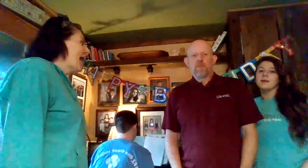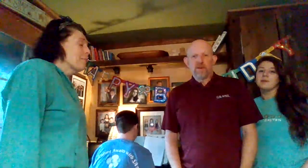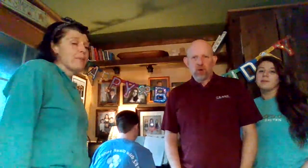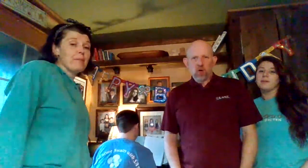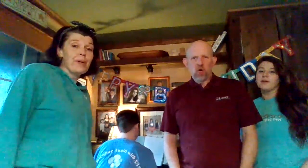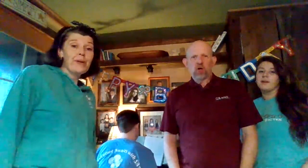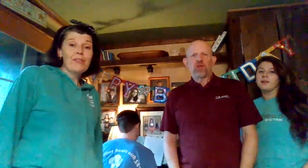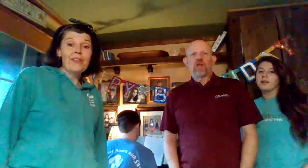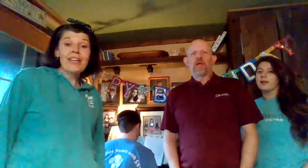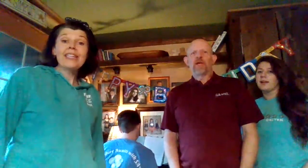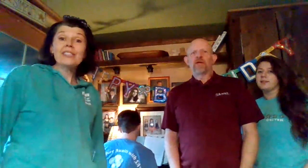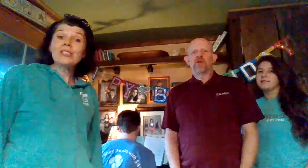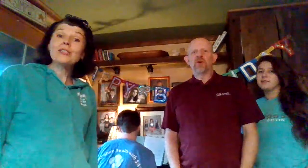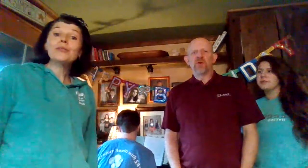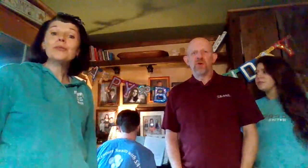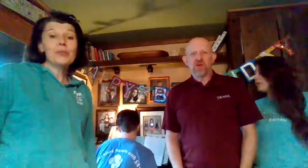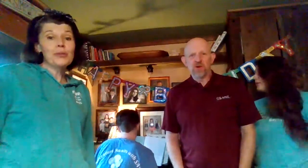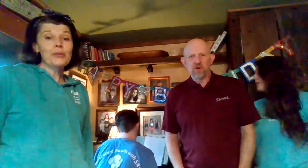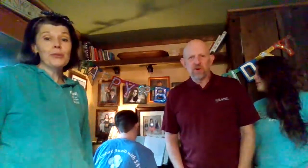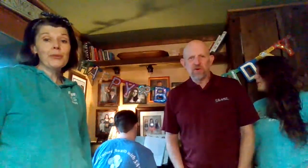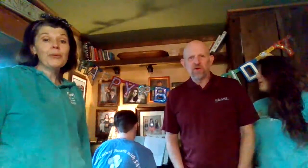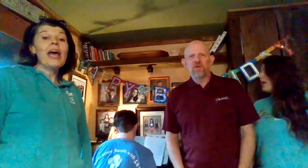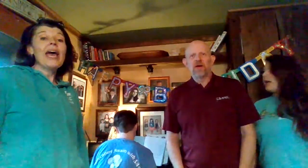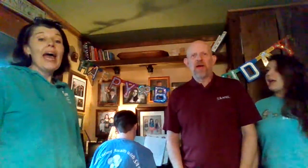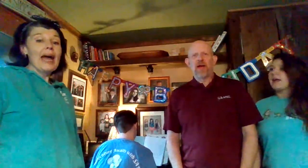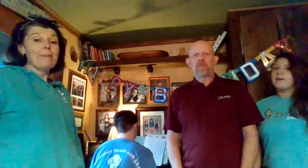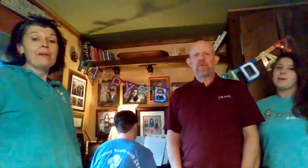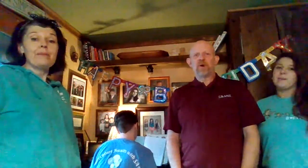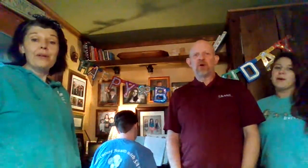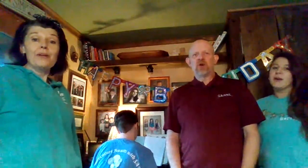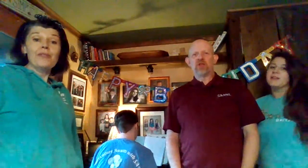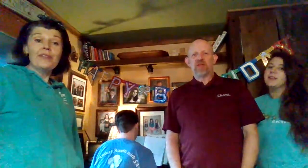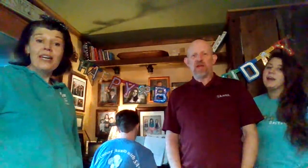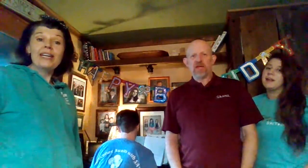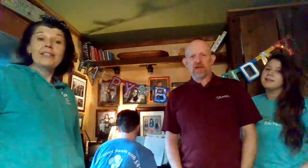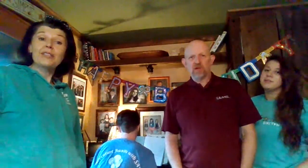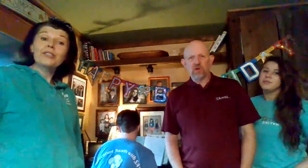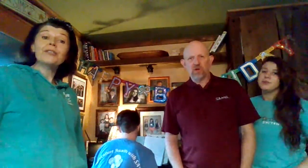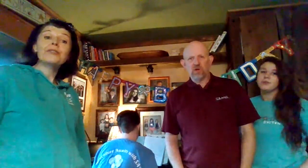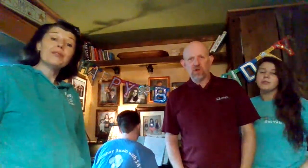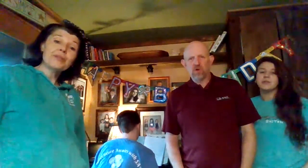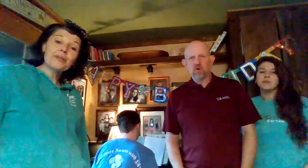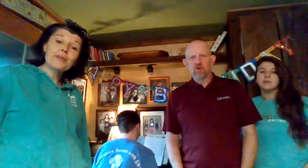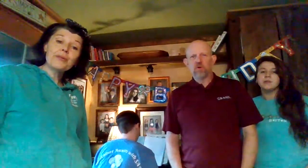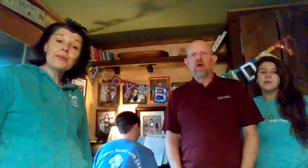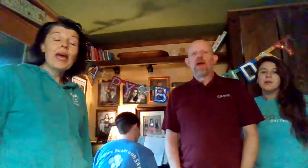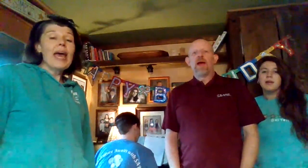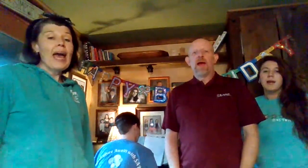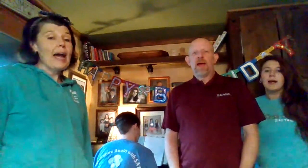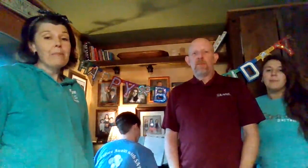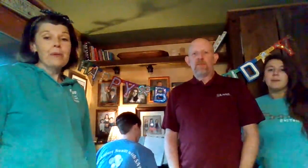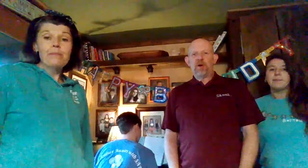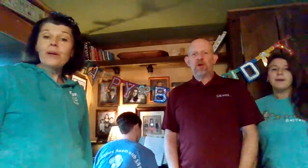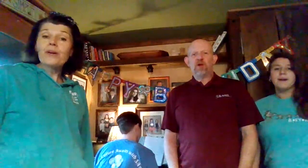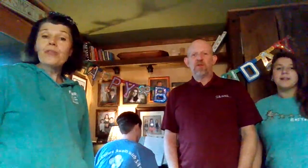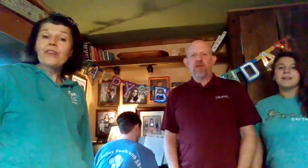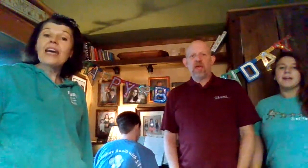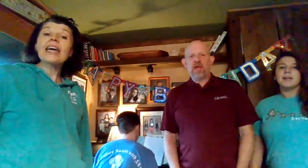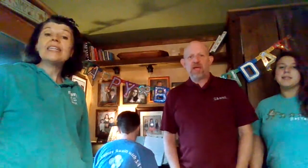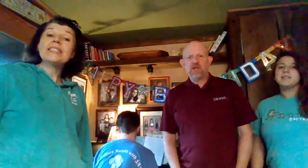Happy birthday to you. Happy birthday to you. Happy birthday,